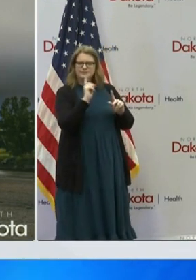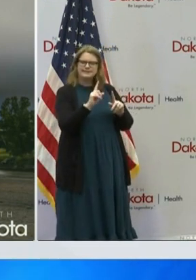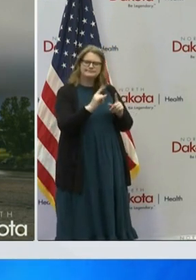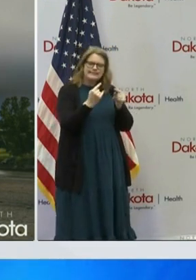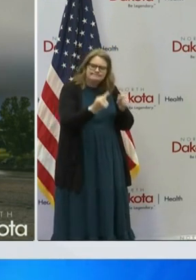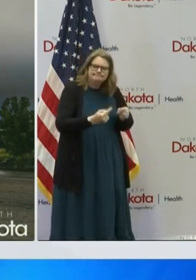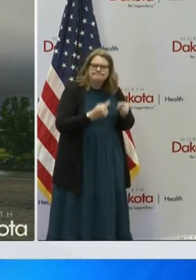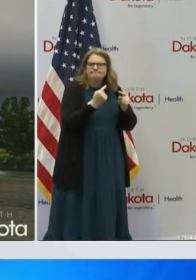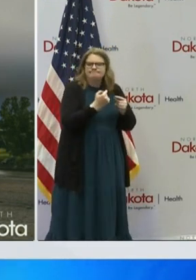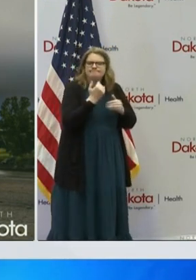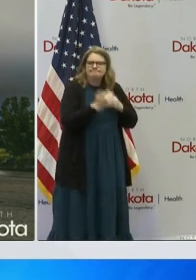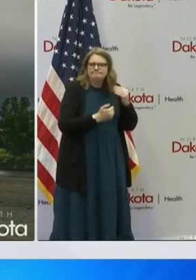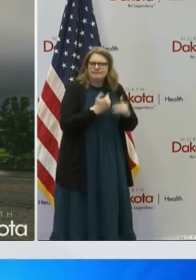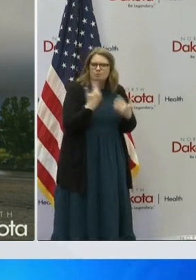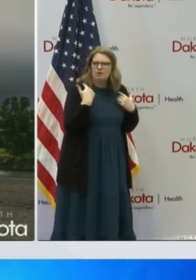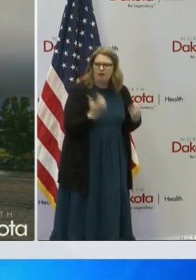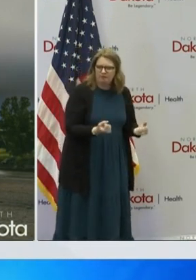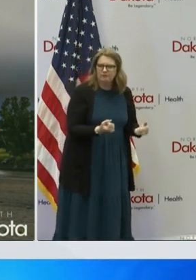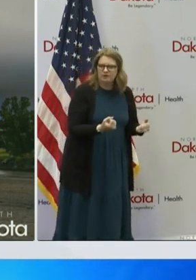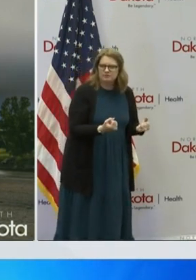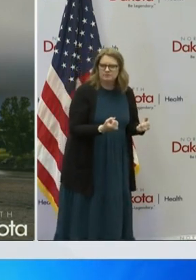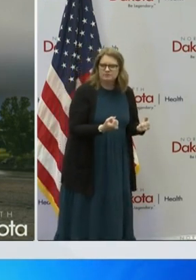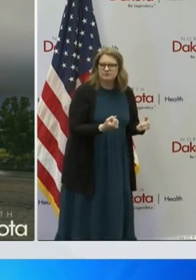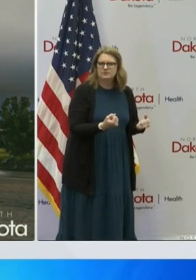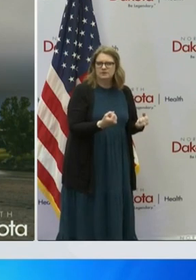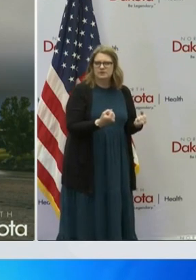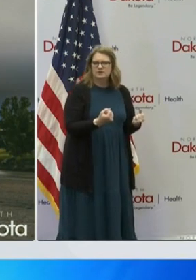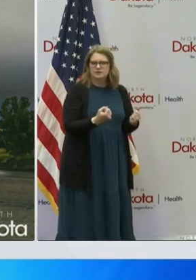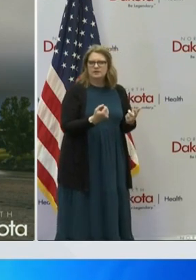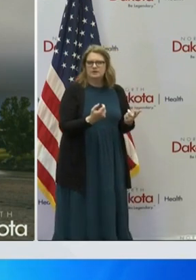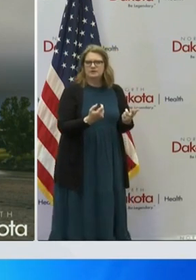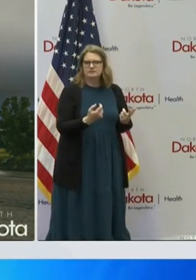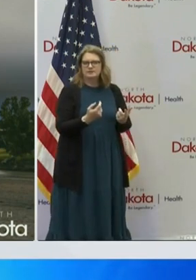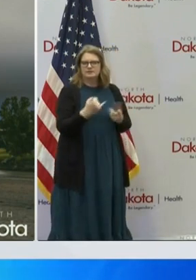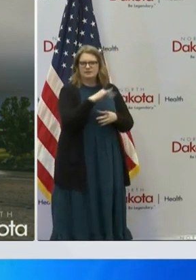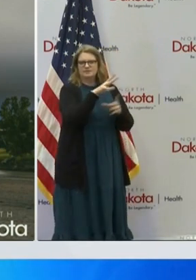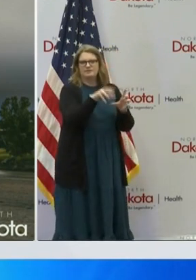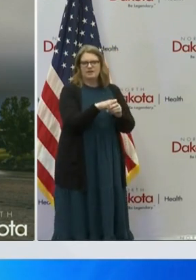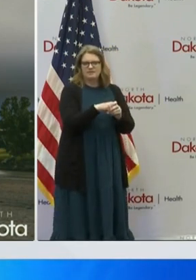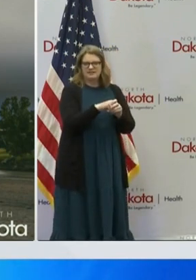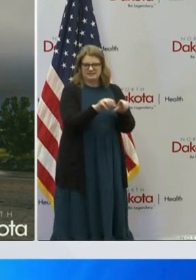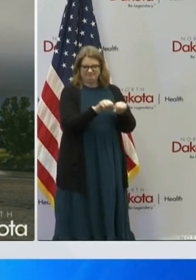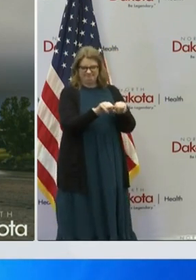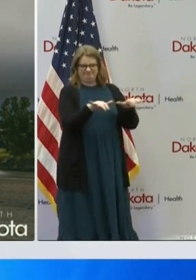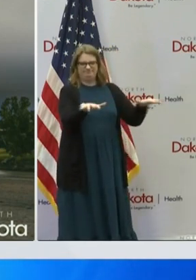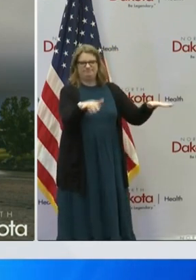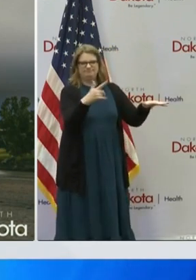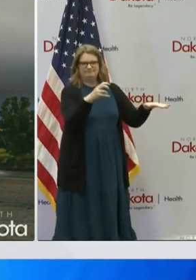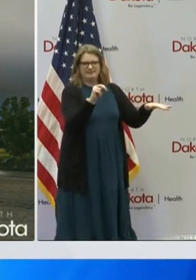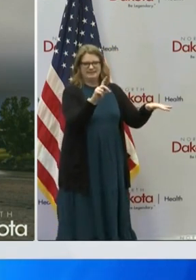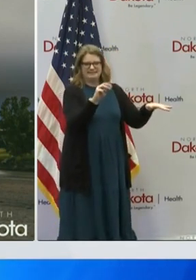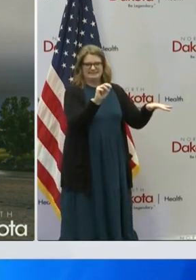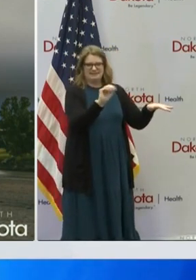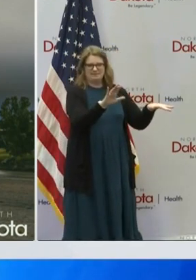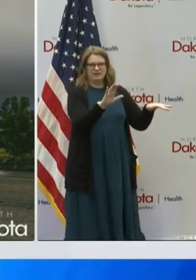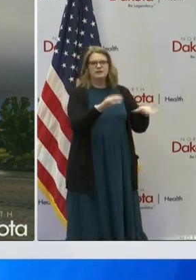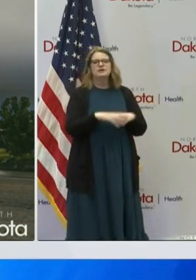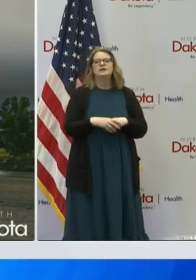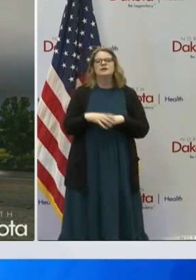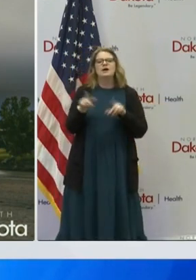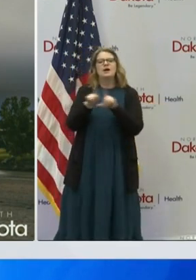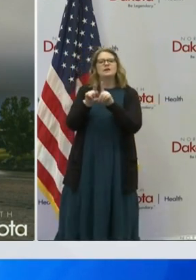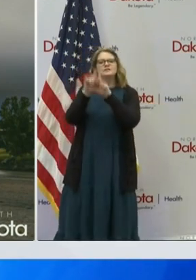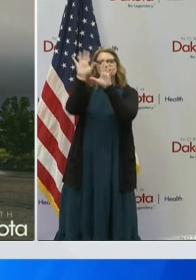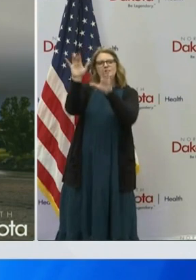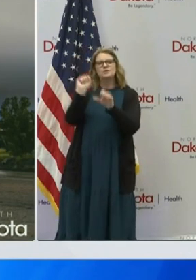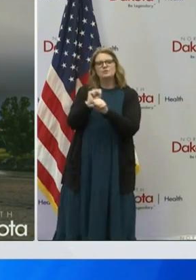they work through their recovery at the same time they are in this pandemic. I want to say, too, also that the great work that